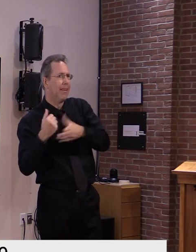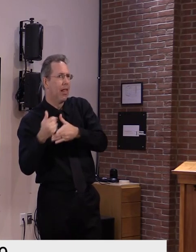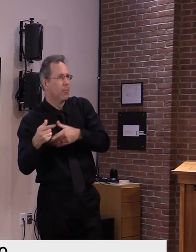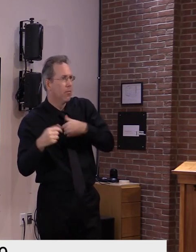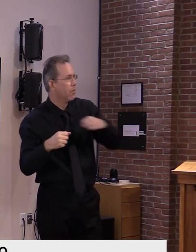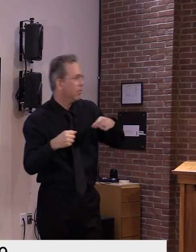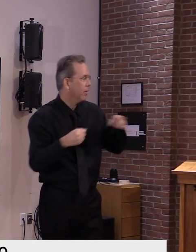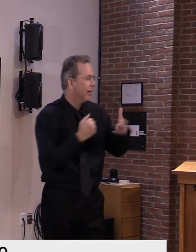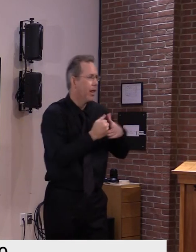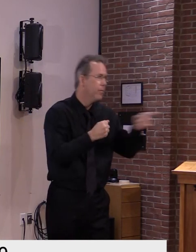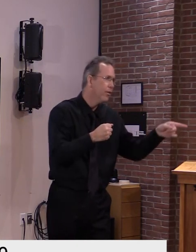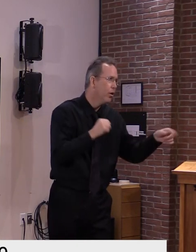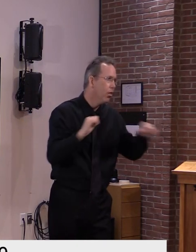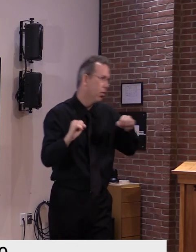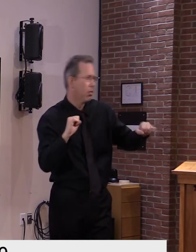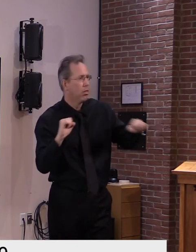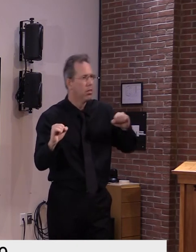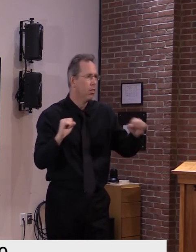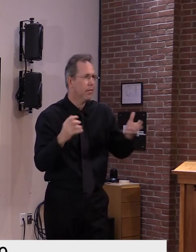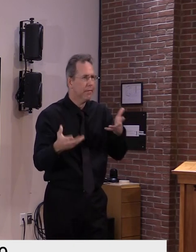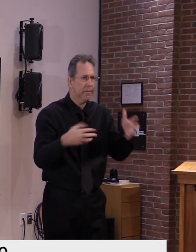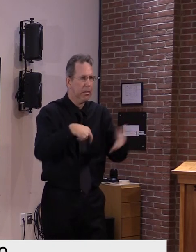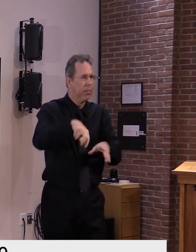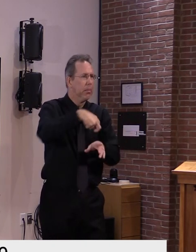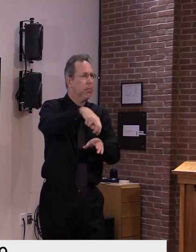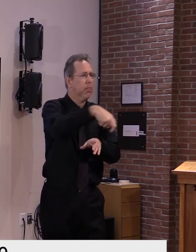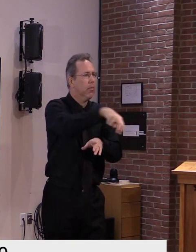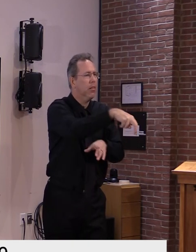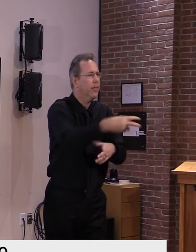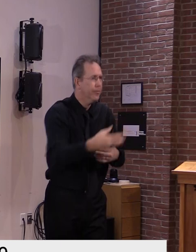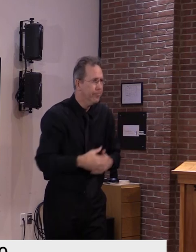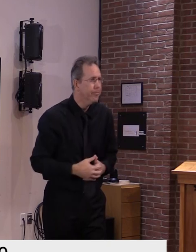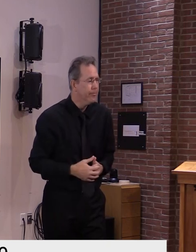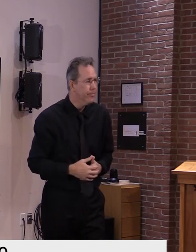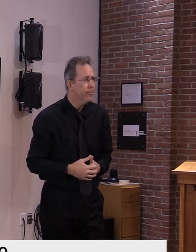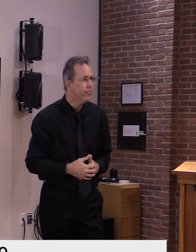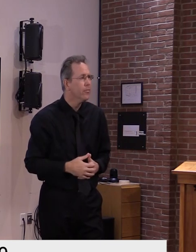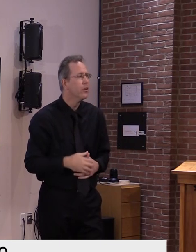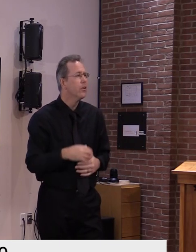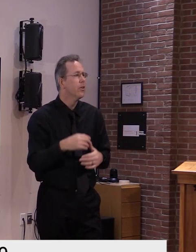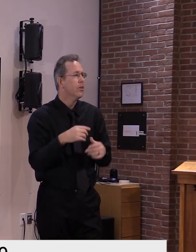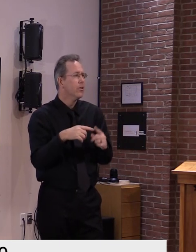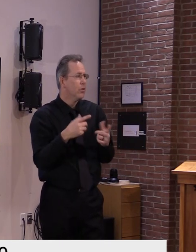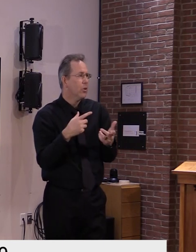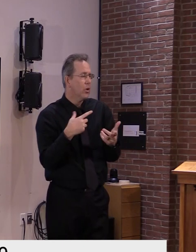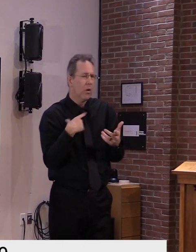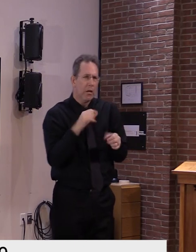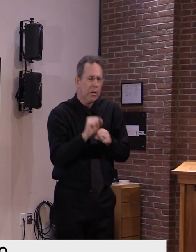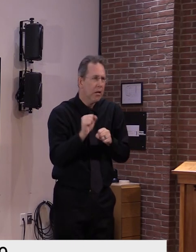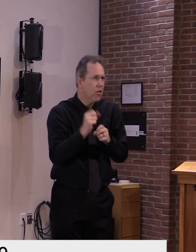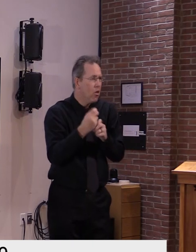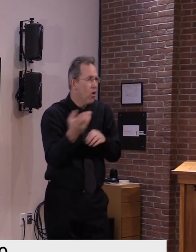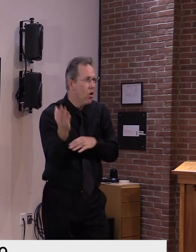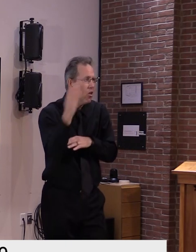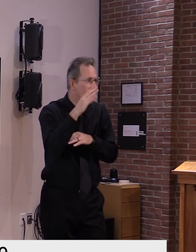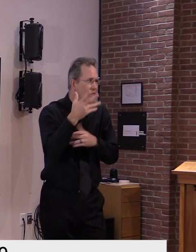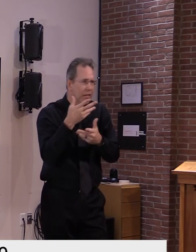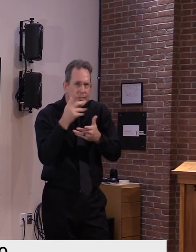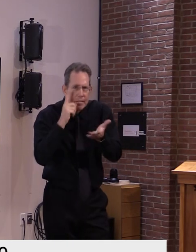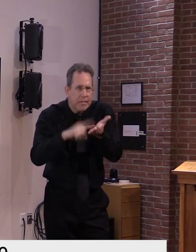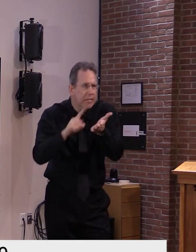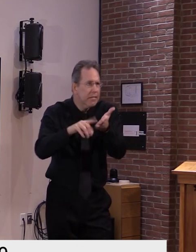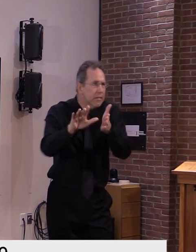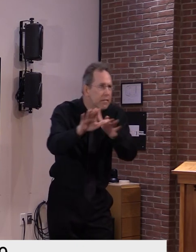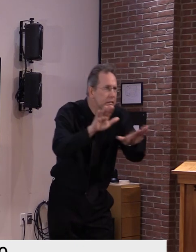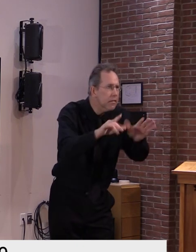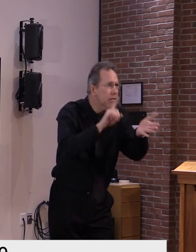the commissioner spends most of the day making sure that those facilities are well staffed, and that's what she's doing